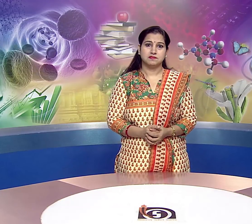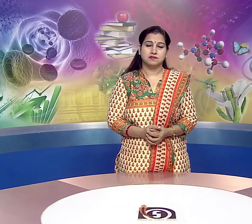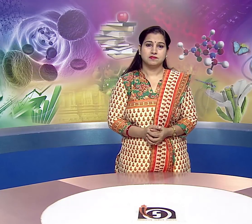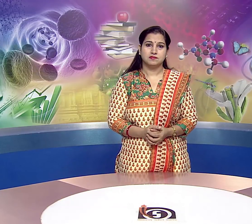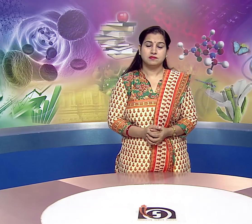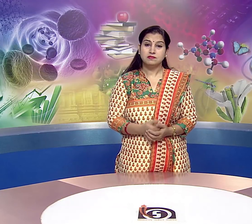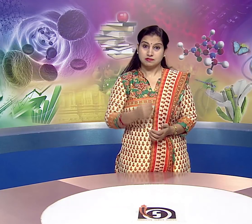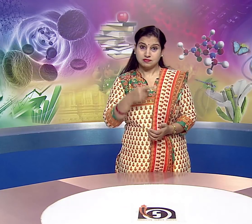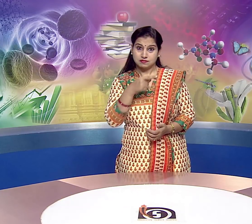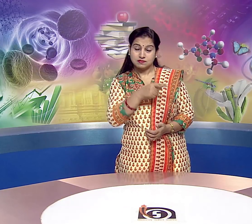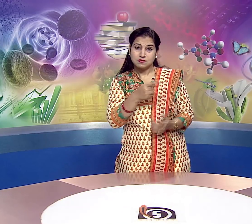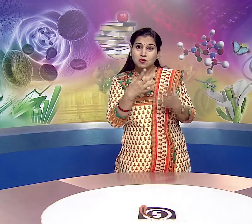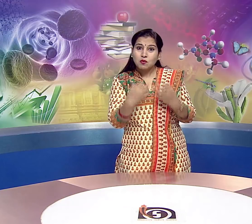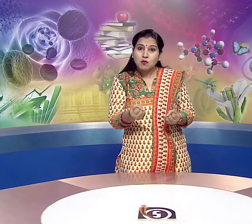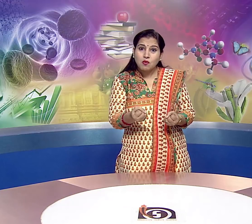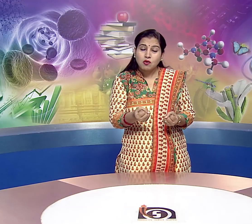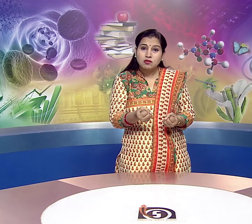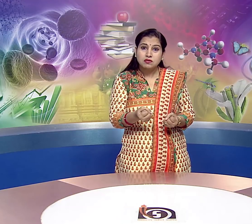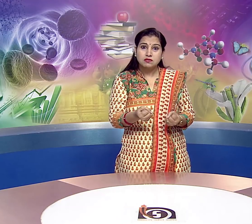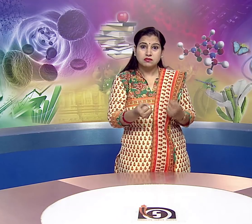why he wanted to have him